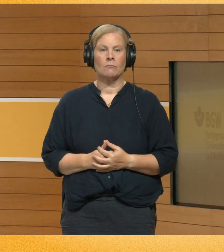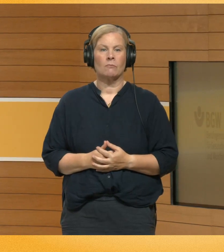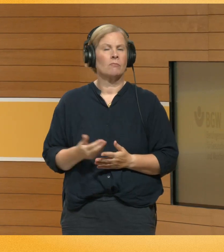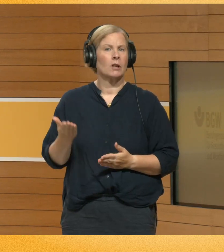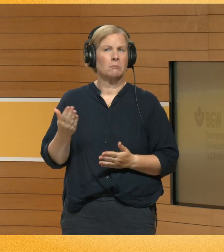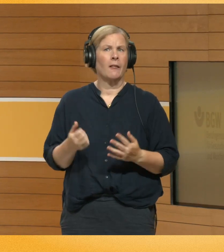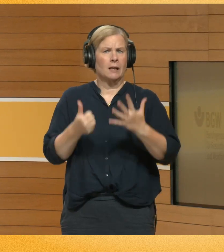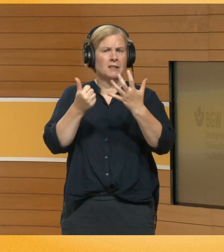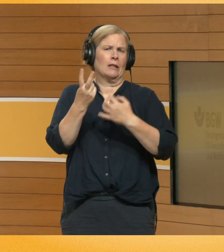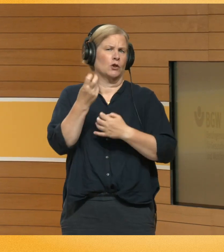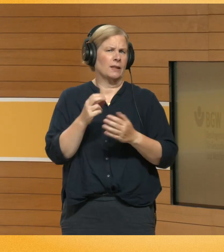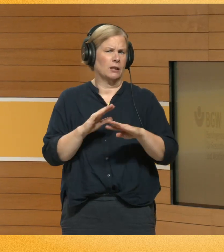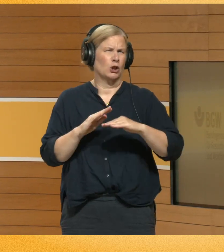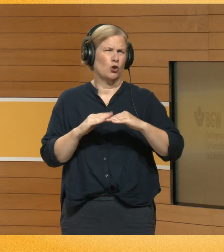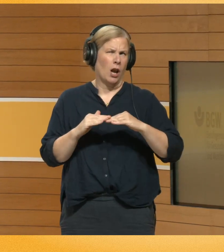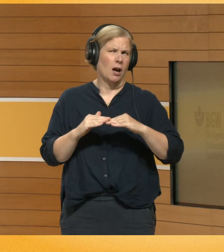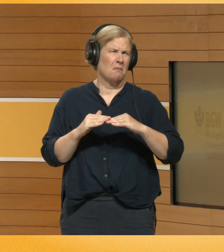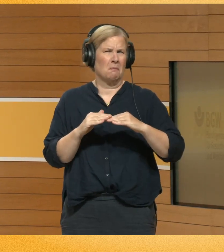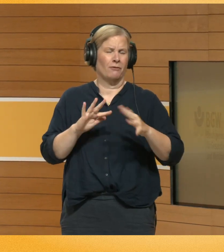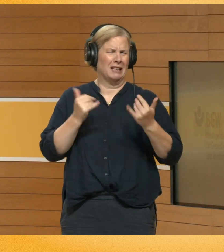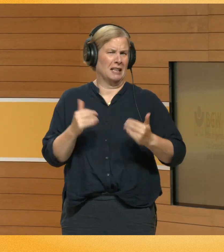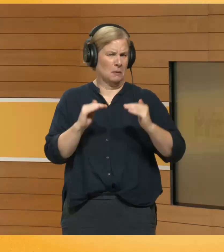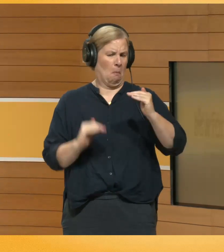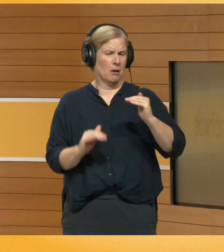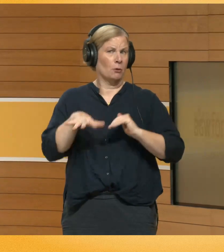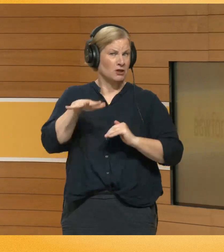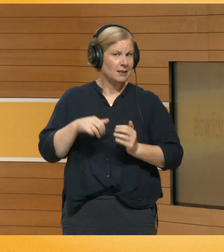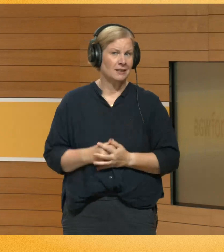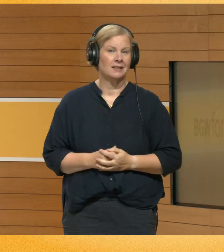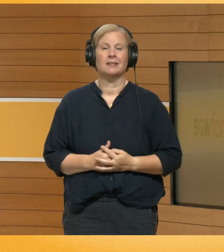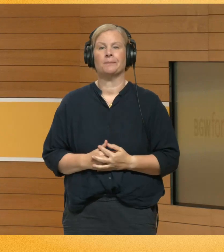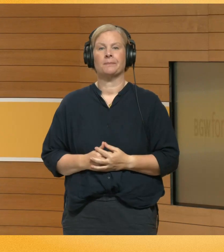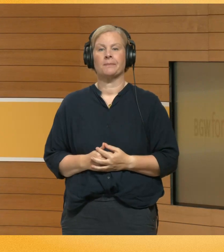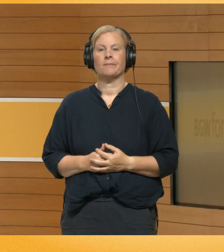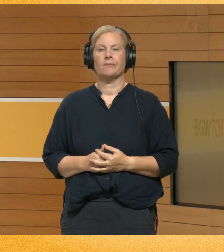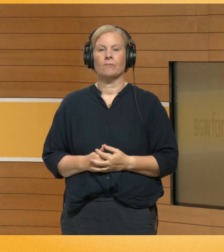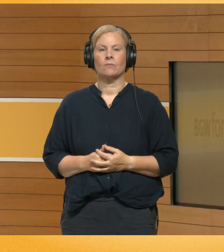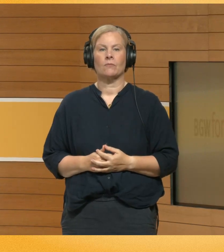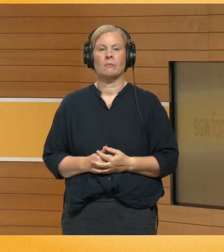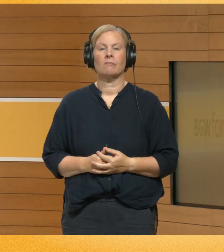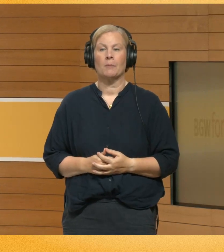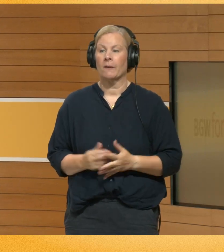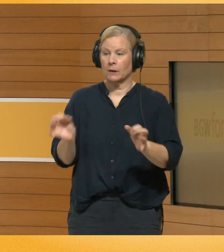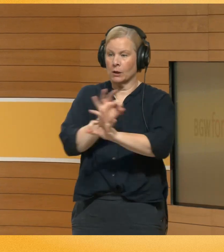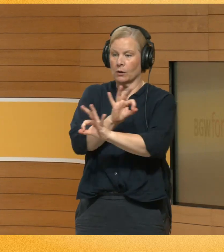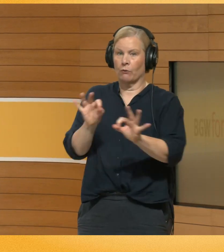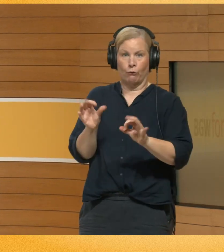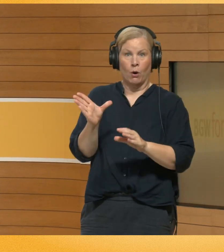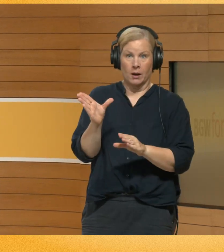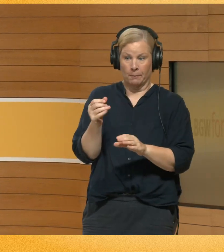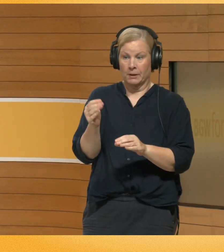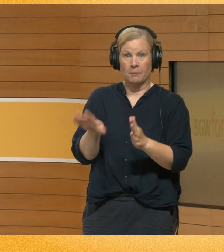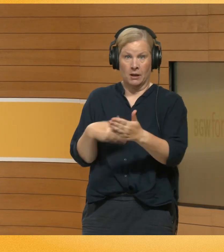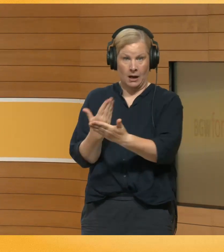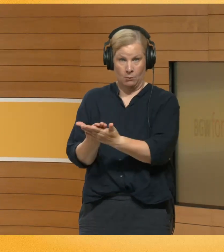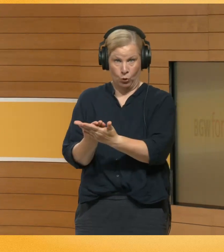payable to those undertaking the contact tracing. Another incentive was the exemption from the payment